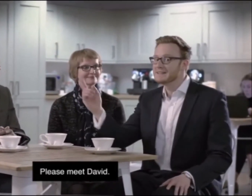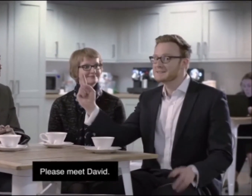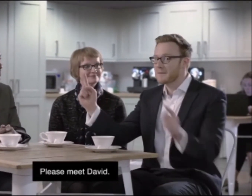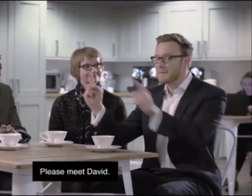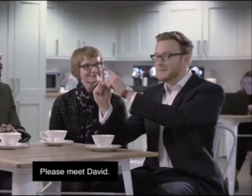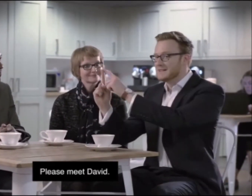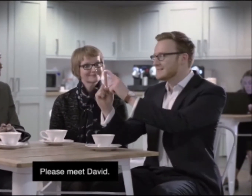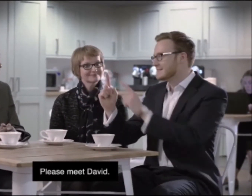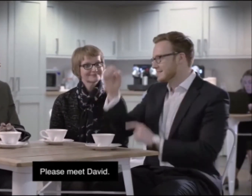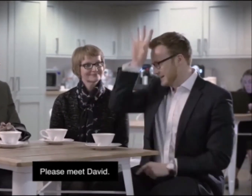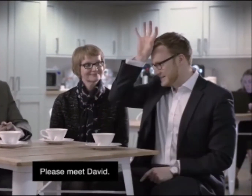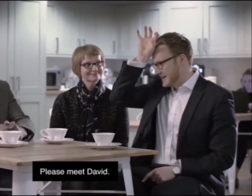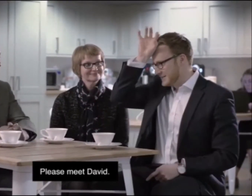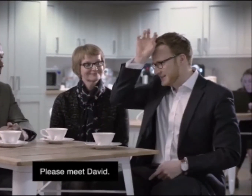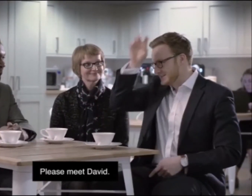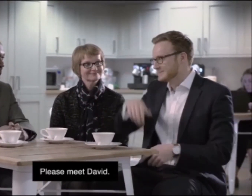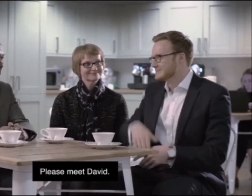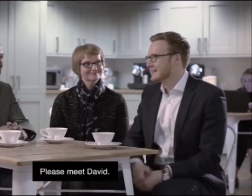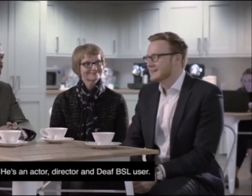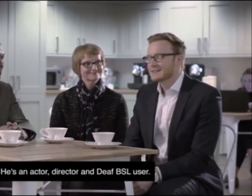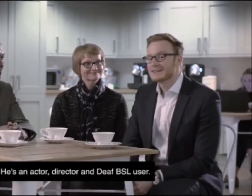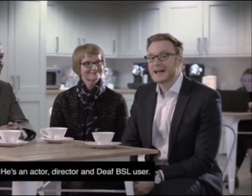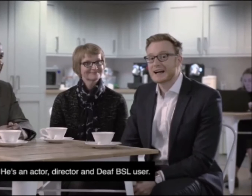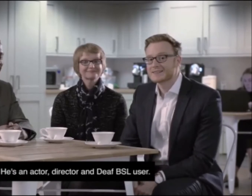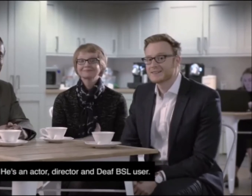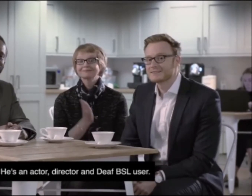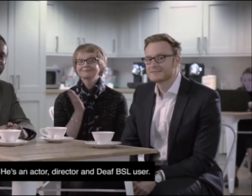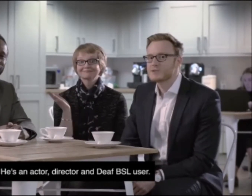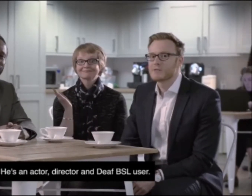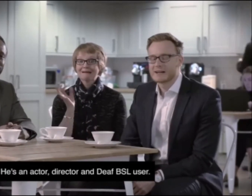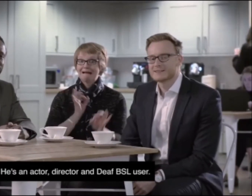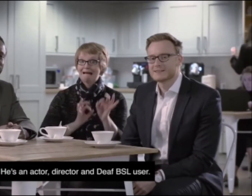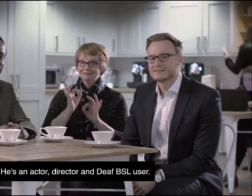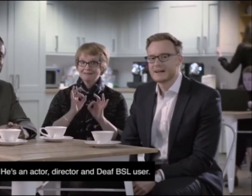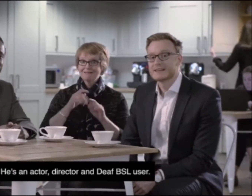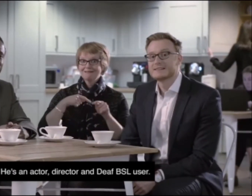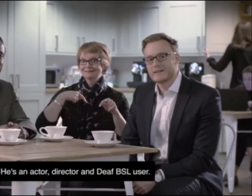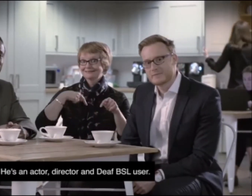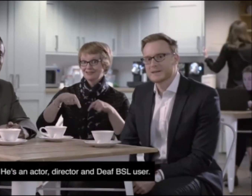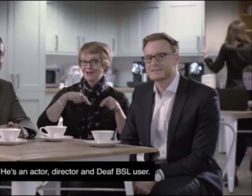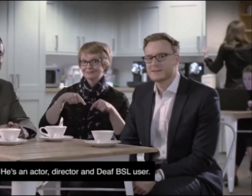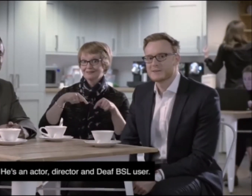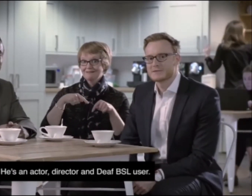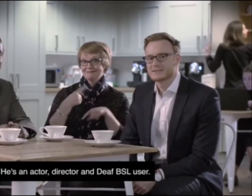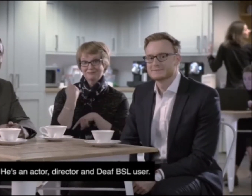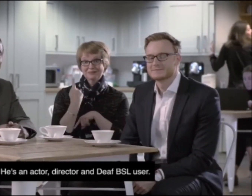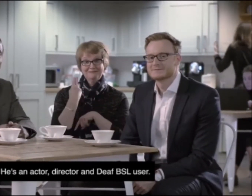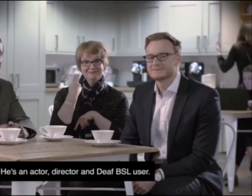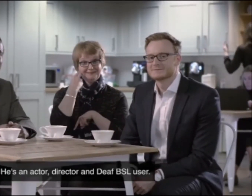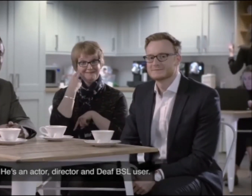Please meet David. He's an actor, director, and deaf BSL user.